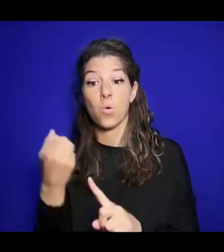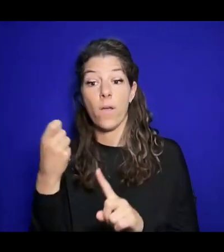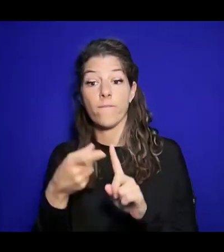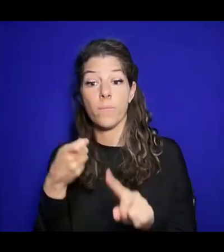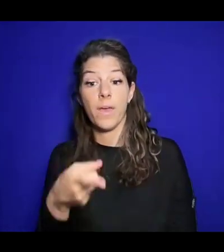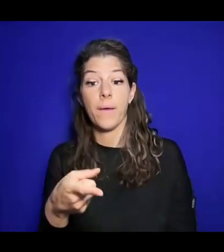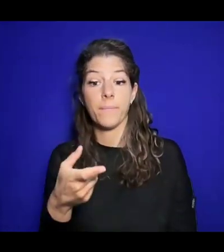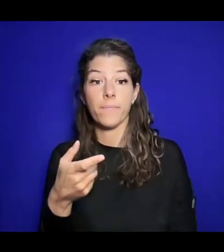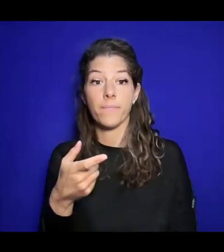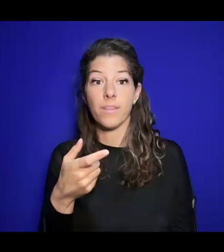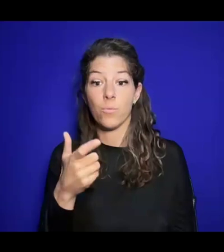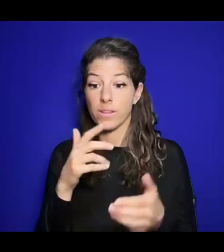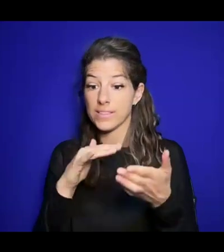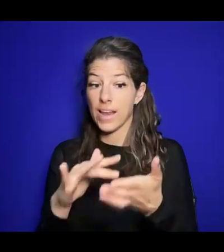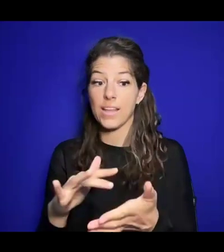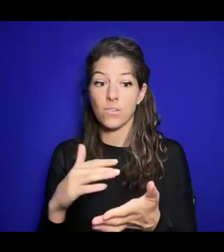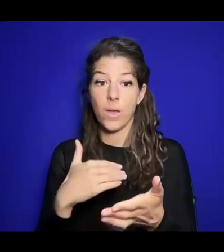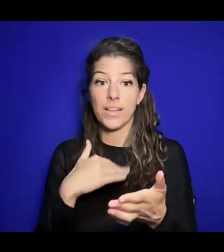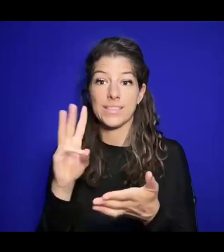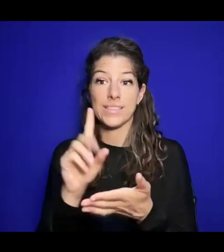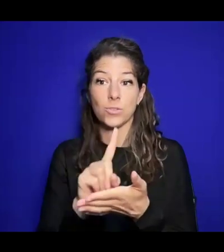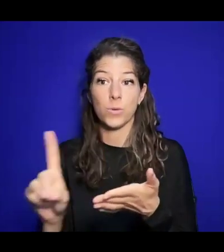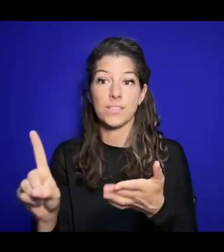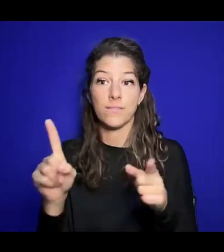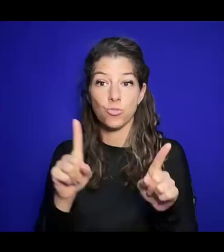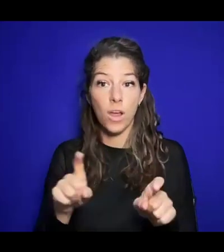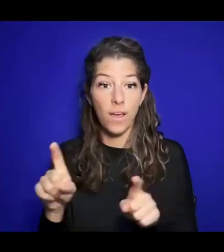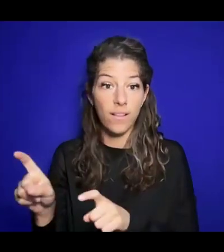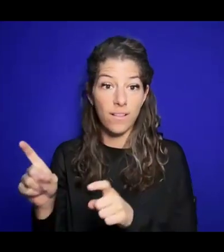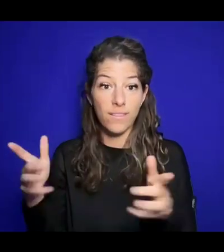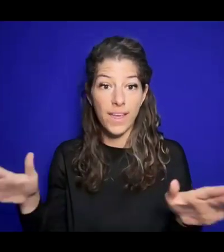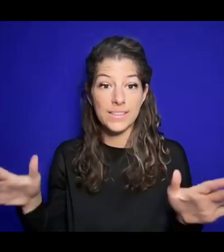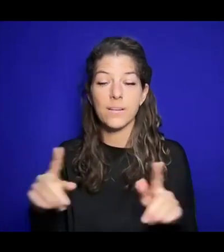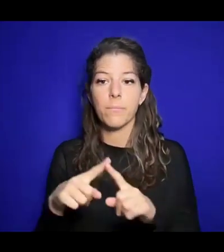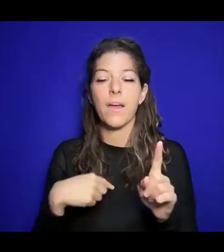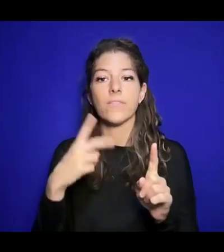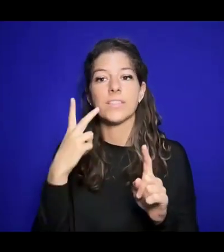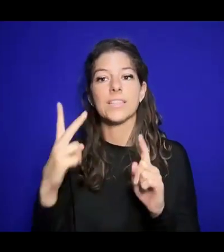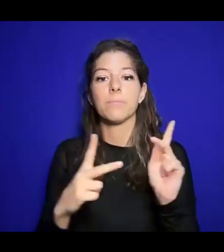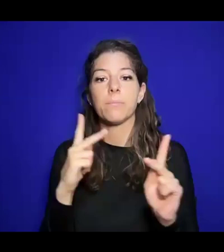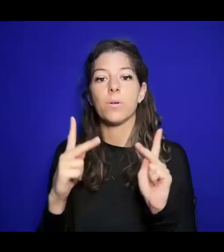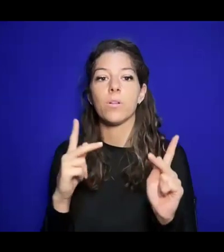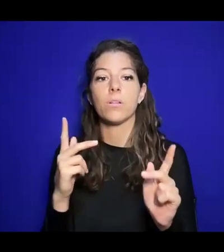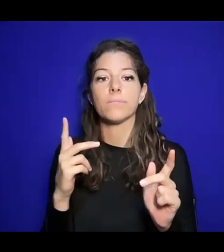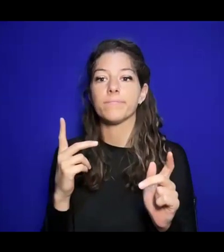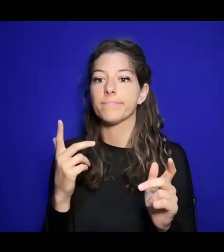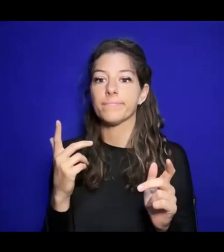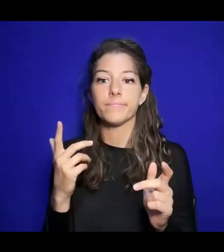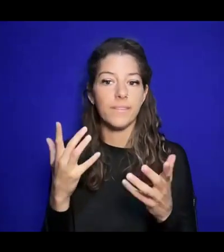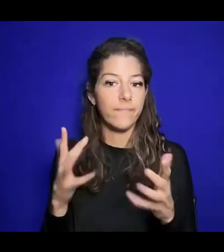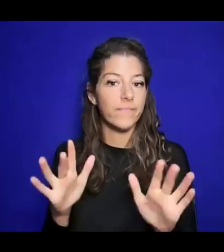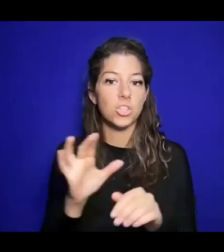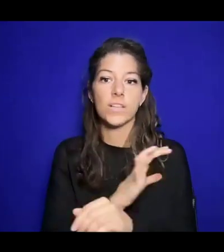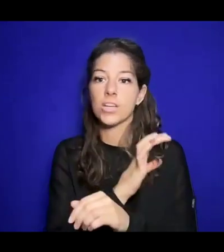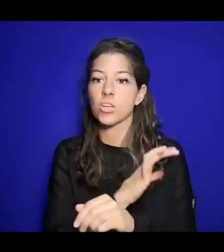because, they were in the study. So they had 6 weeks of a clinical trial. But I have seen people who, finished the